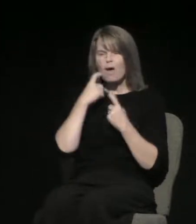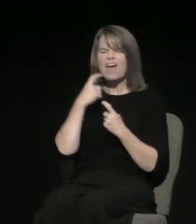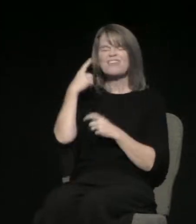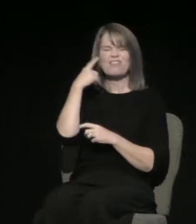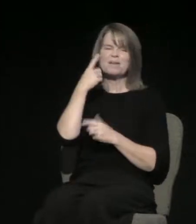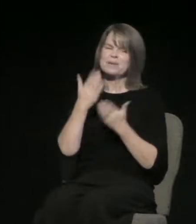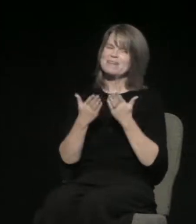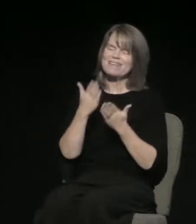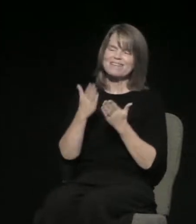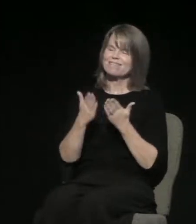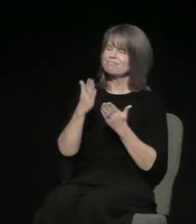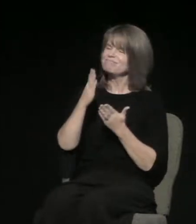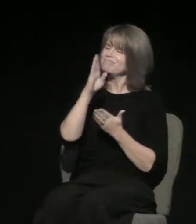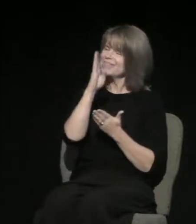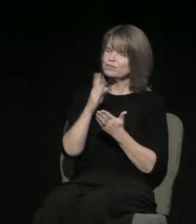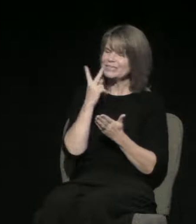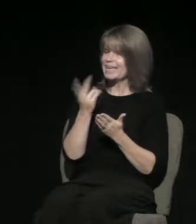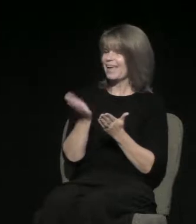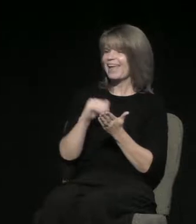See him again